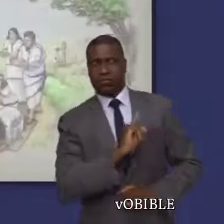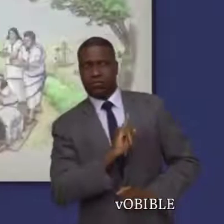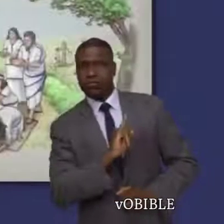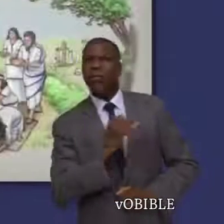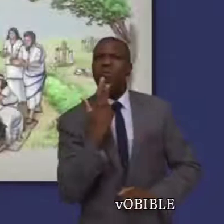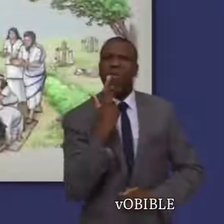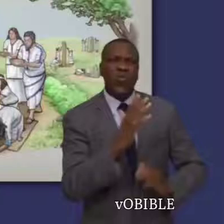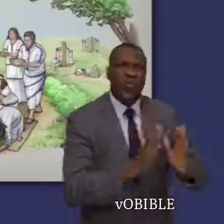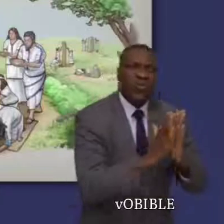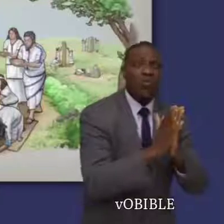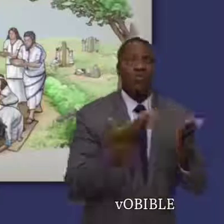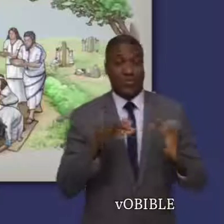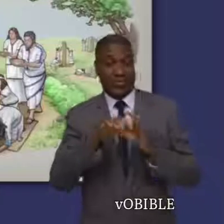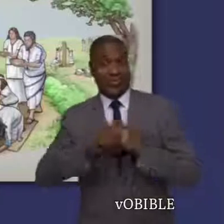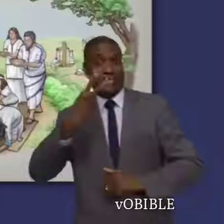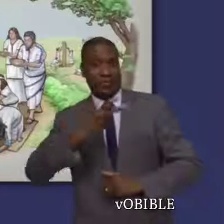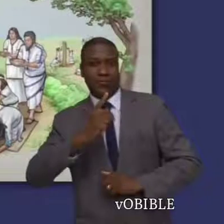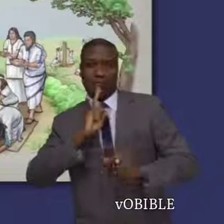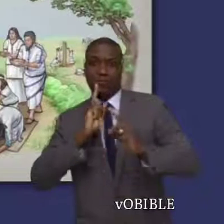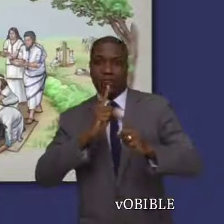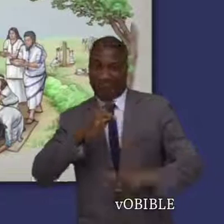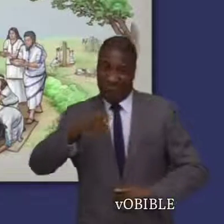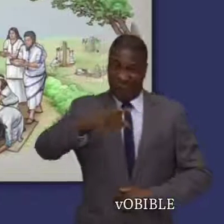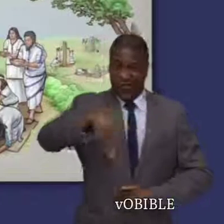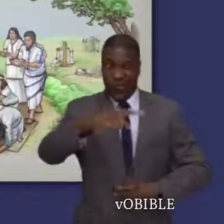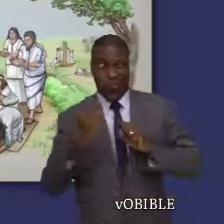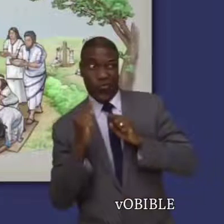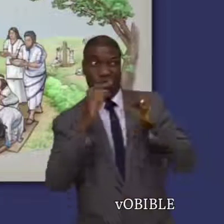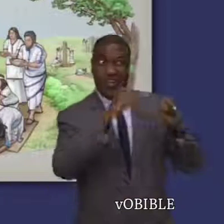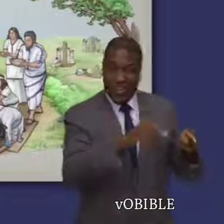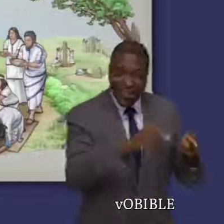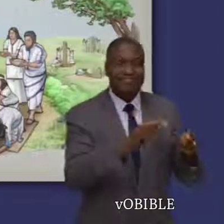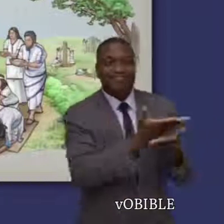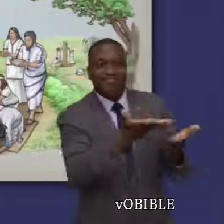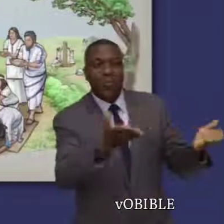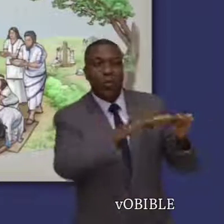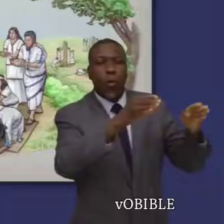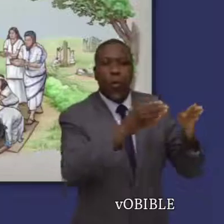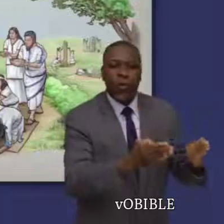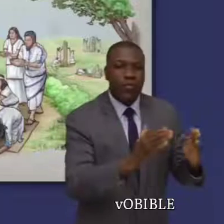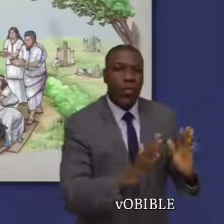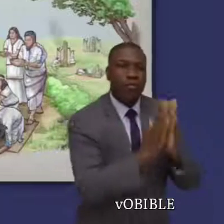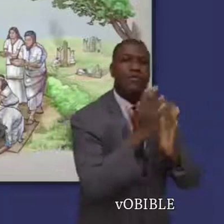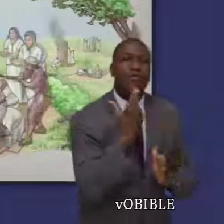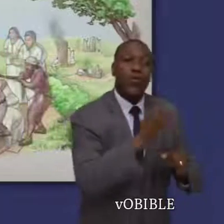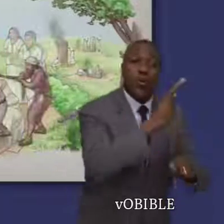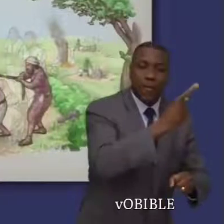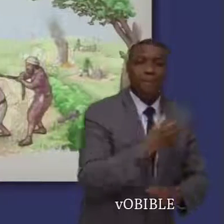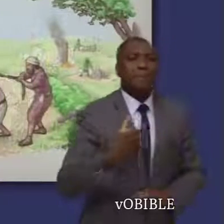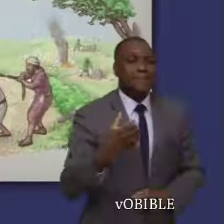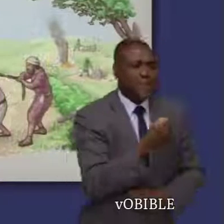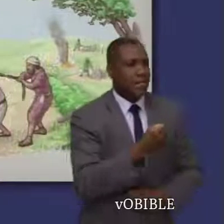But it is a land filled with false worship. So in chapter 12, the Israelites are commanded to pull down